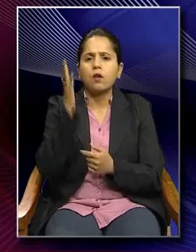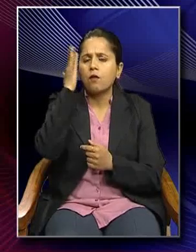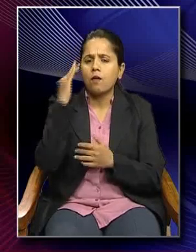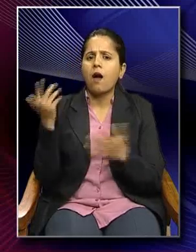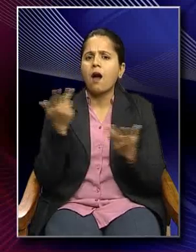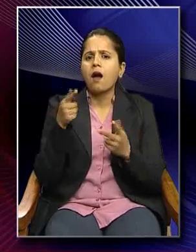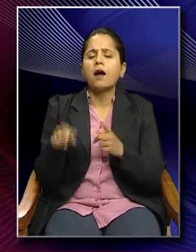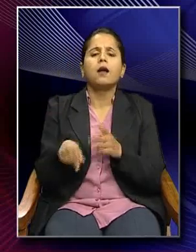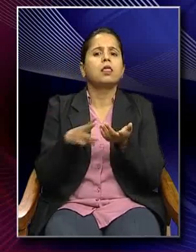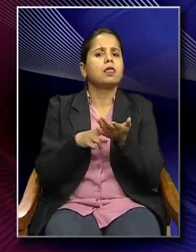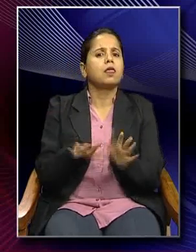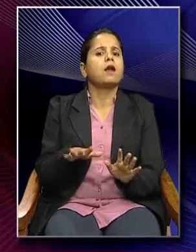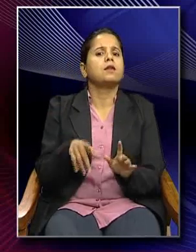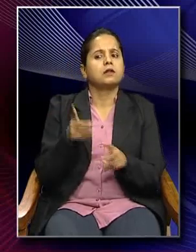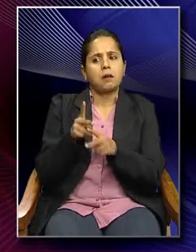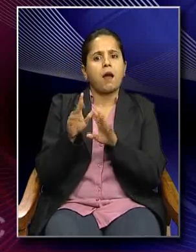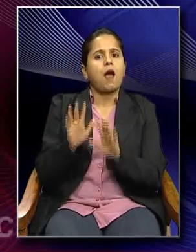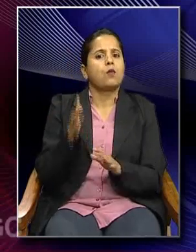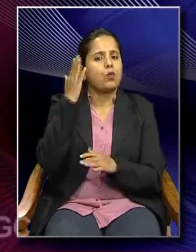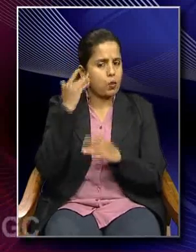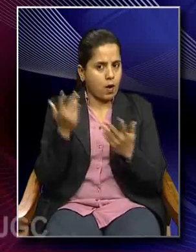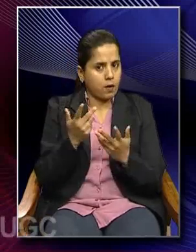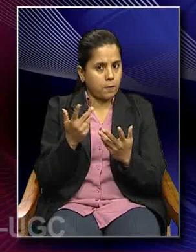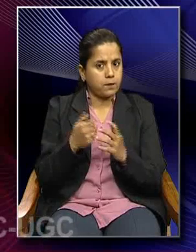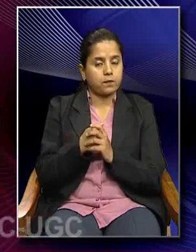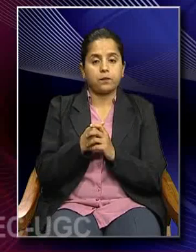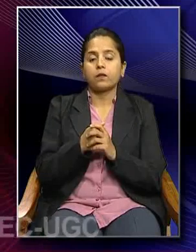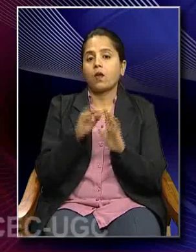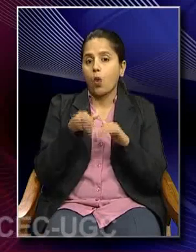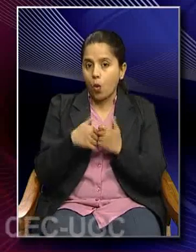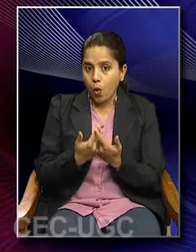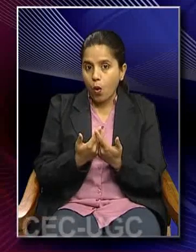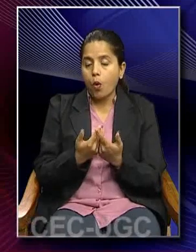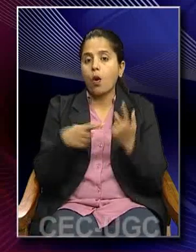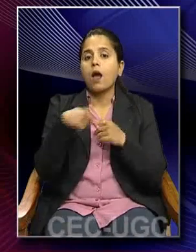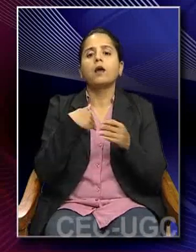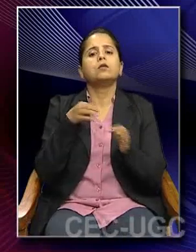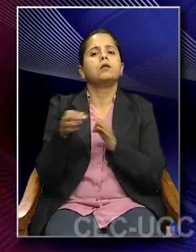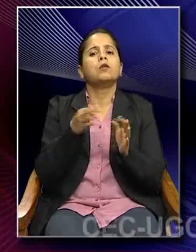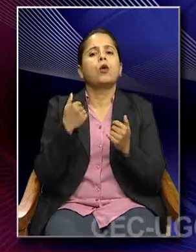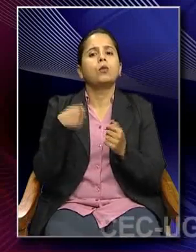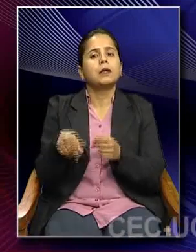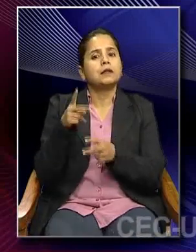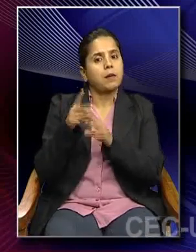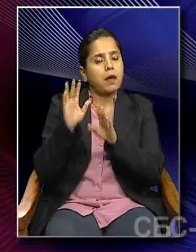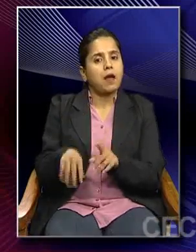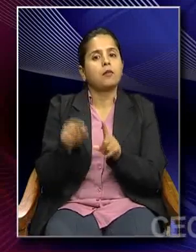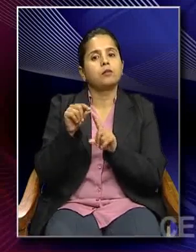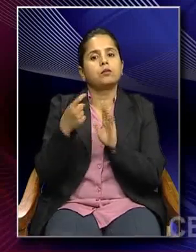does Prakriti exist, or how can we explain the existence of